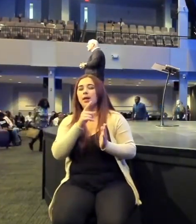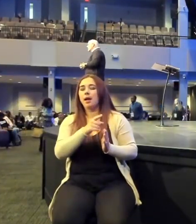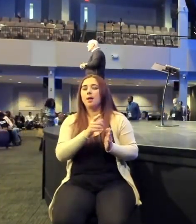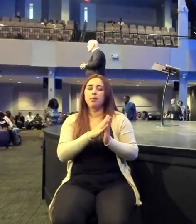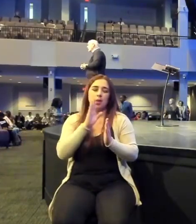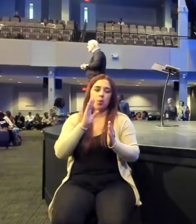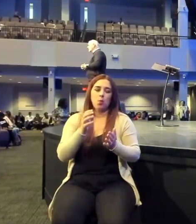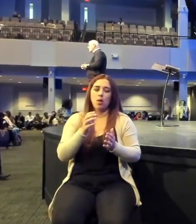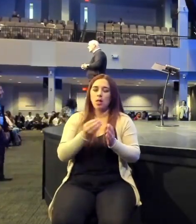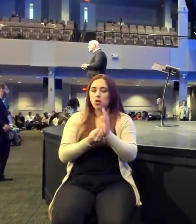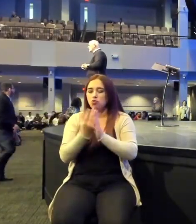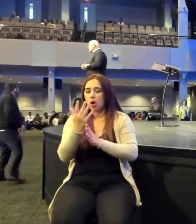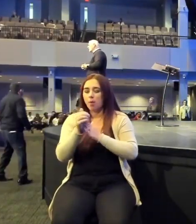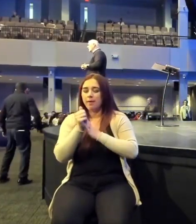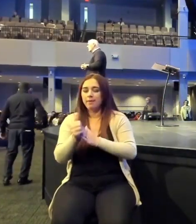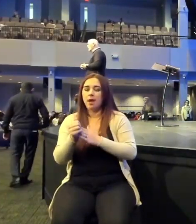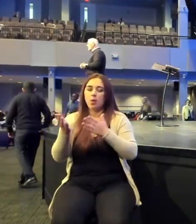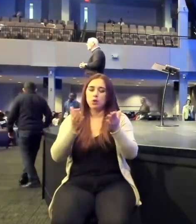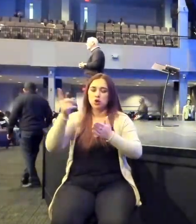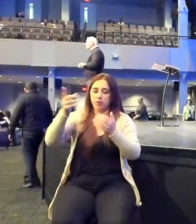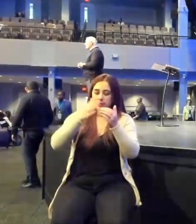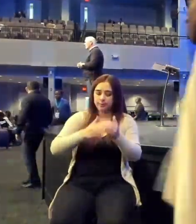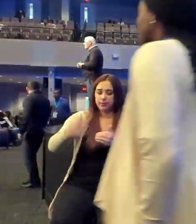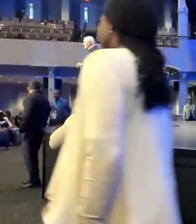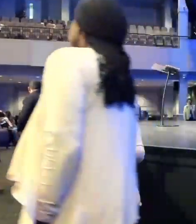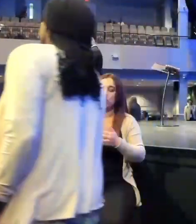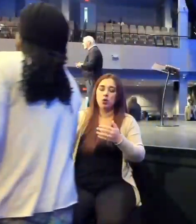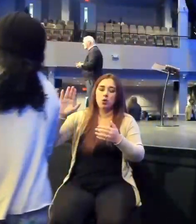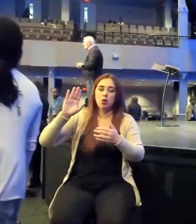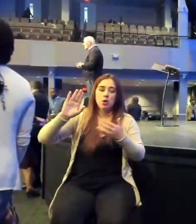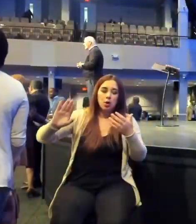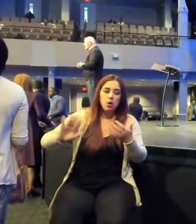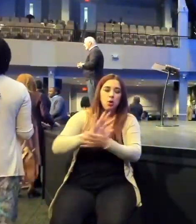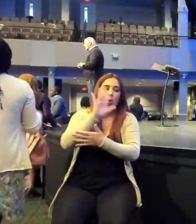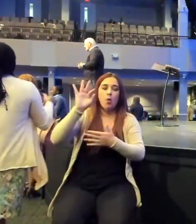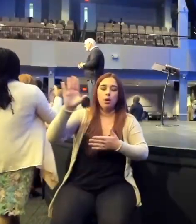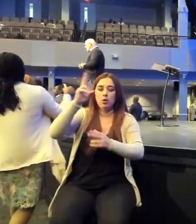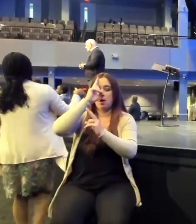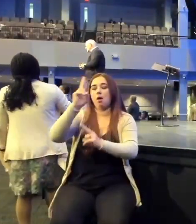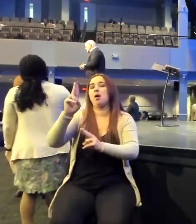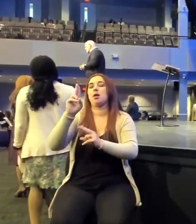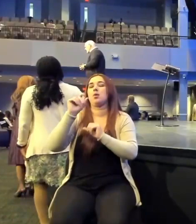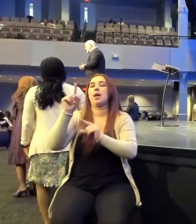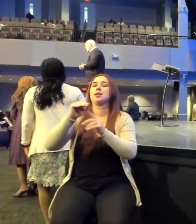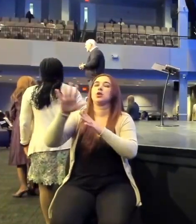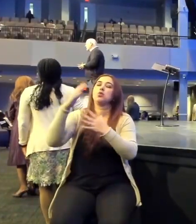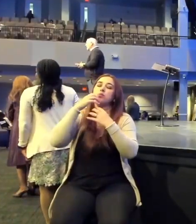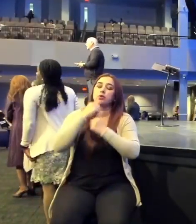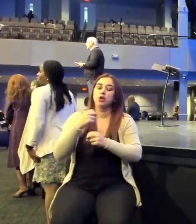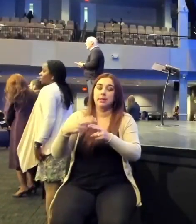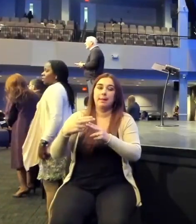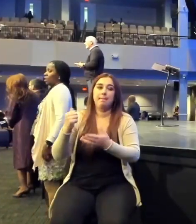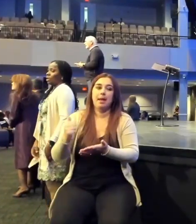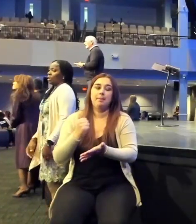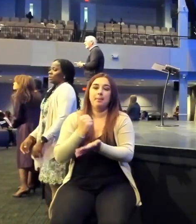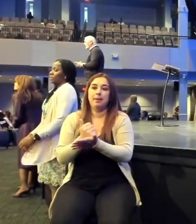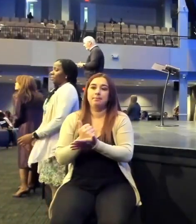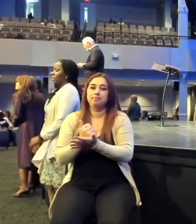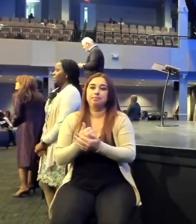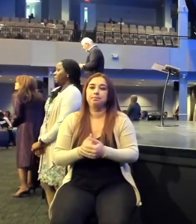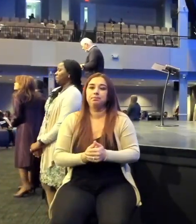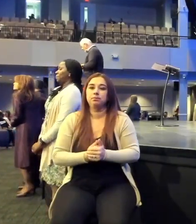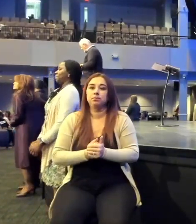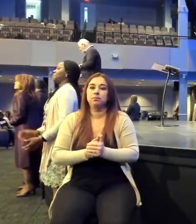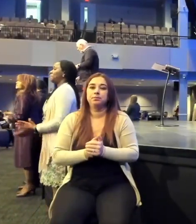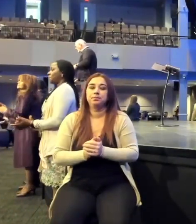follow you, and serve you from this day forward for your glory and for your honor. We ask it in your precious name. Amen and